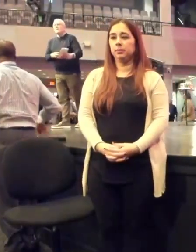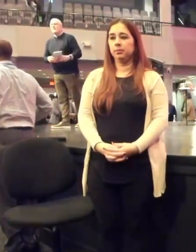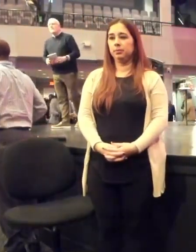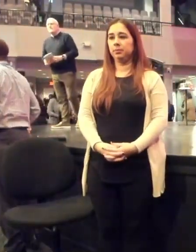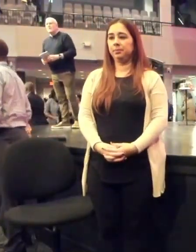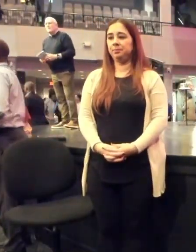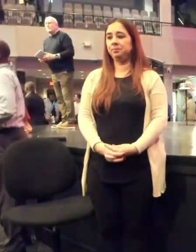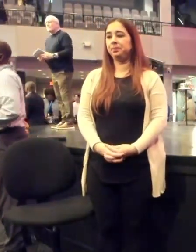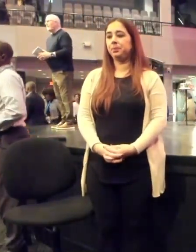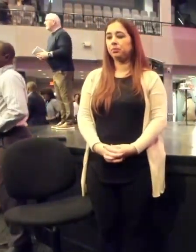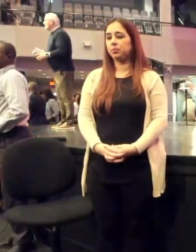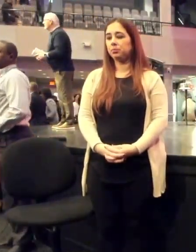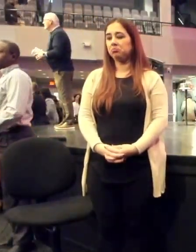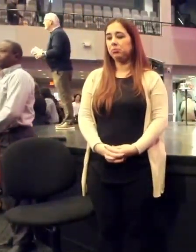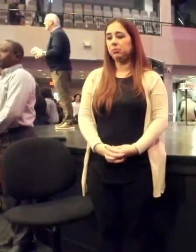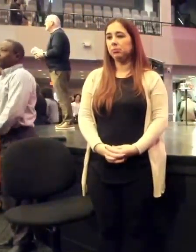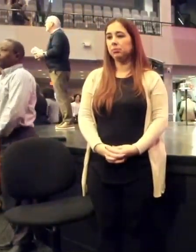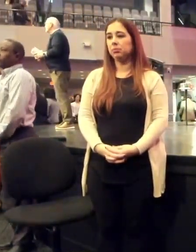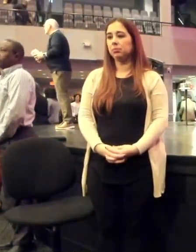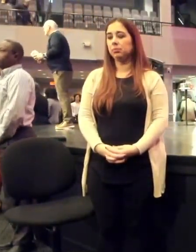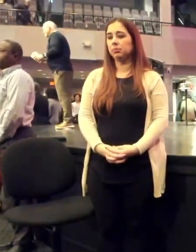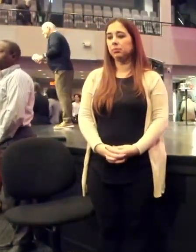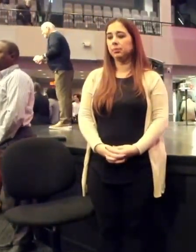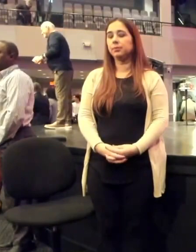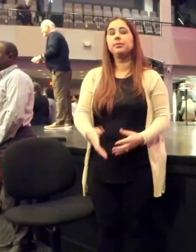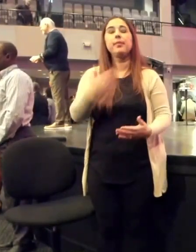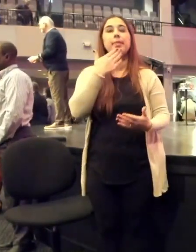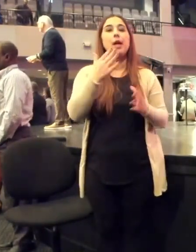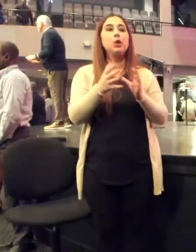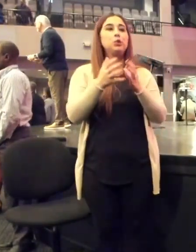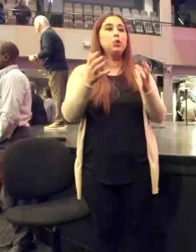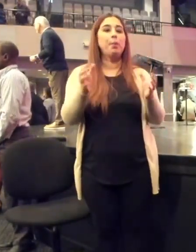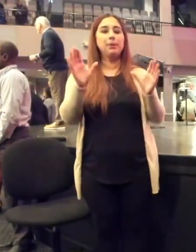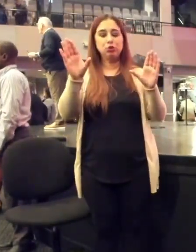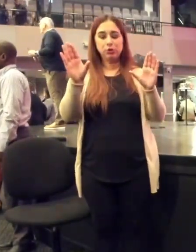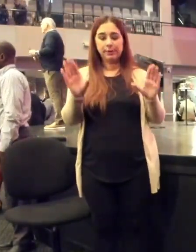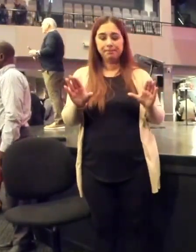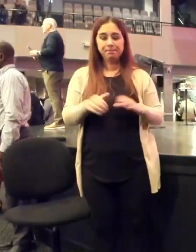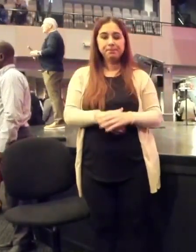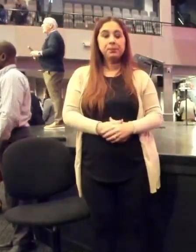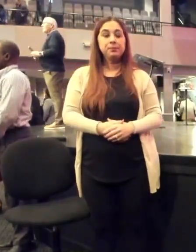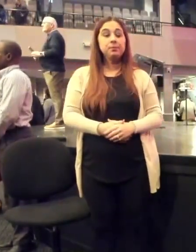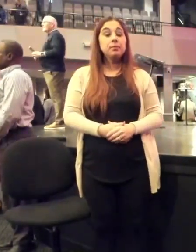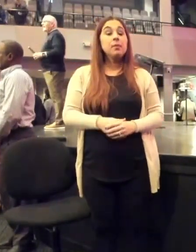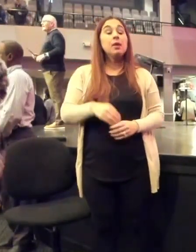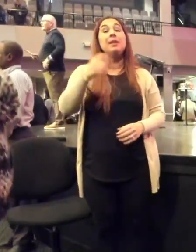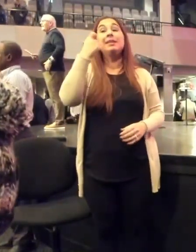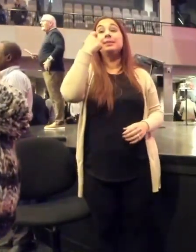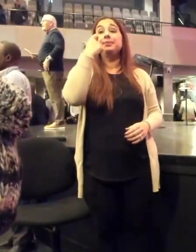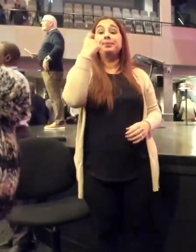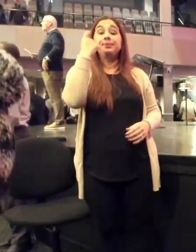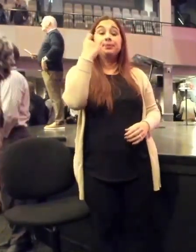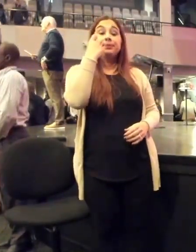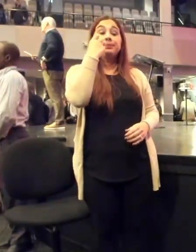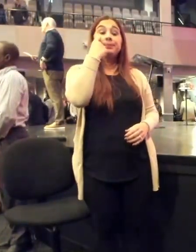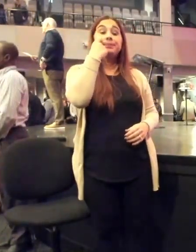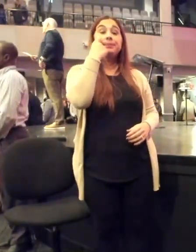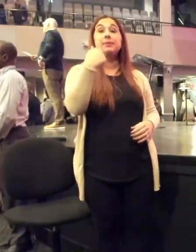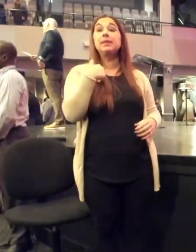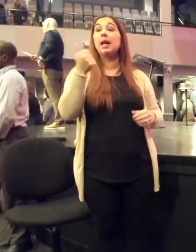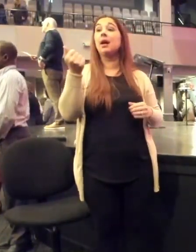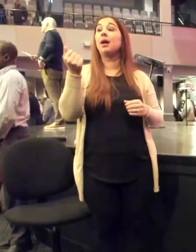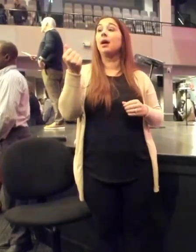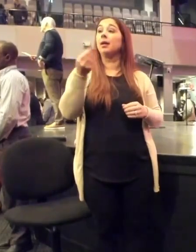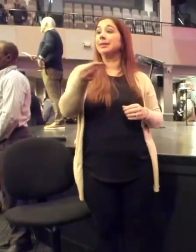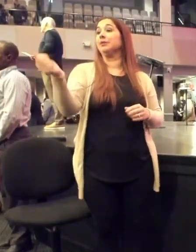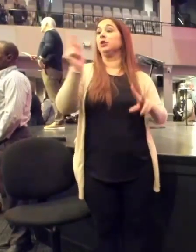Fantastic. Thank you so much. Awesome. Well, a few moments ago, I know that we had a number of people that gave